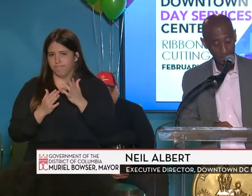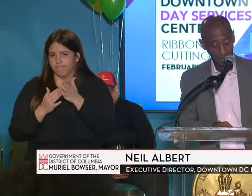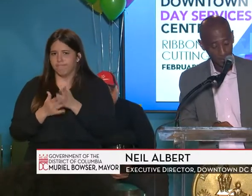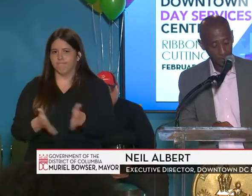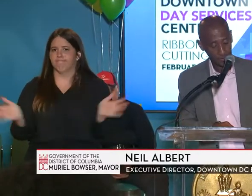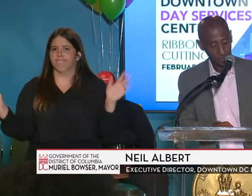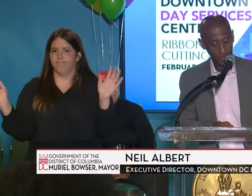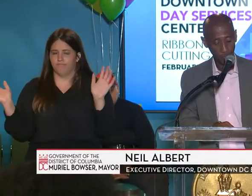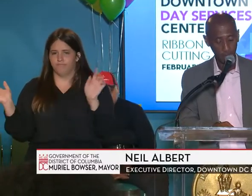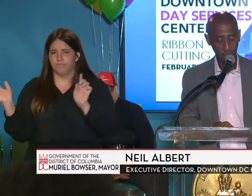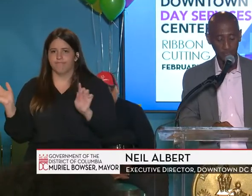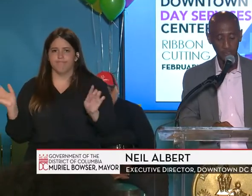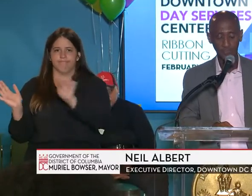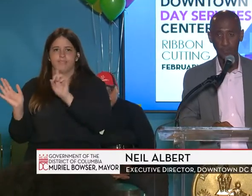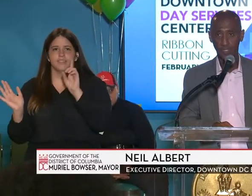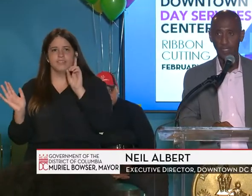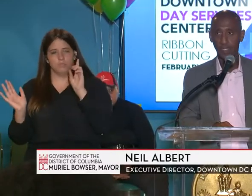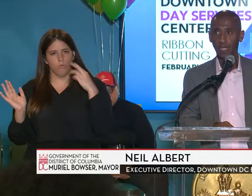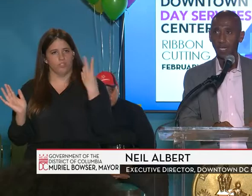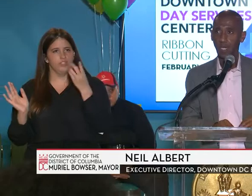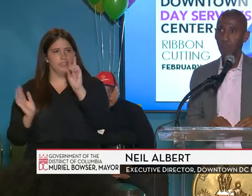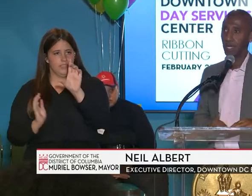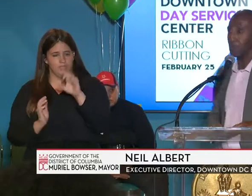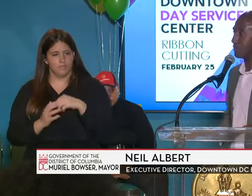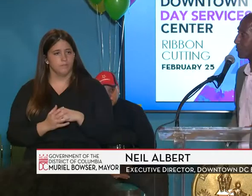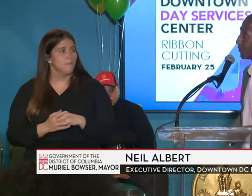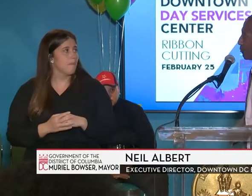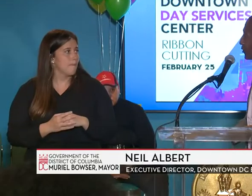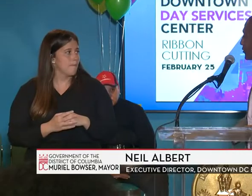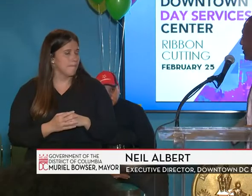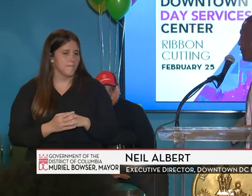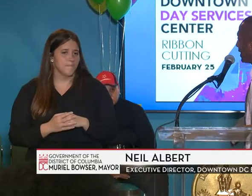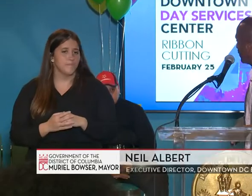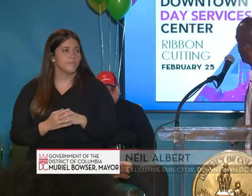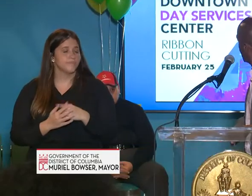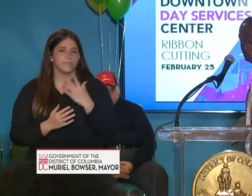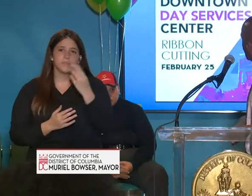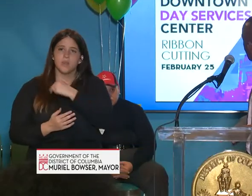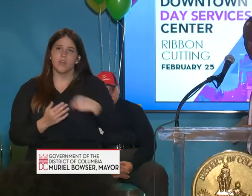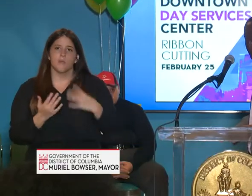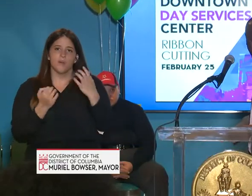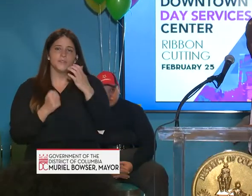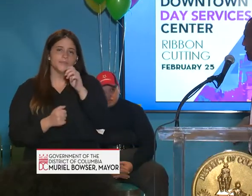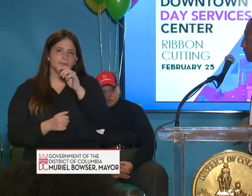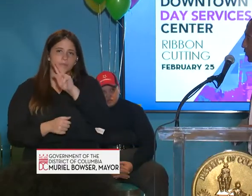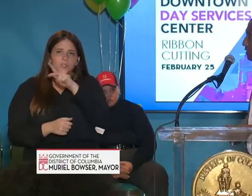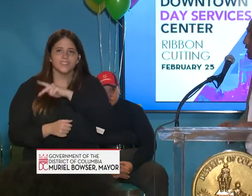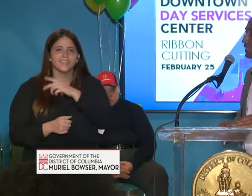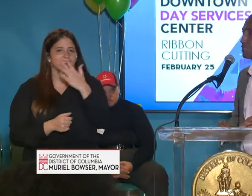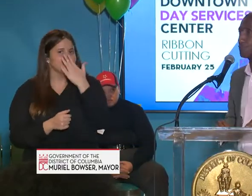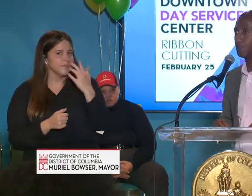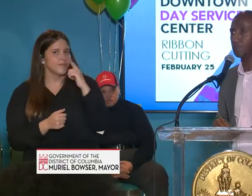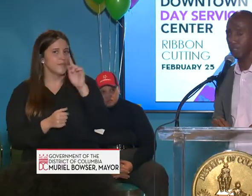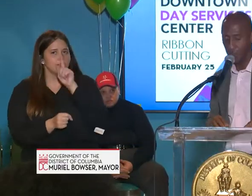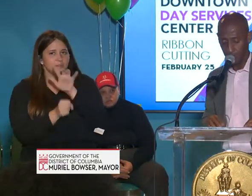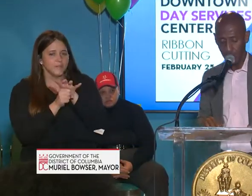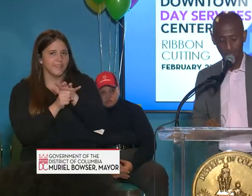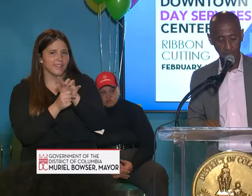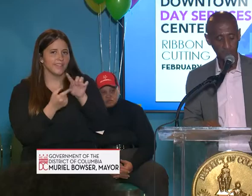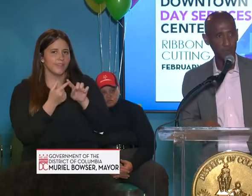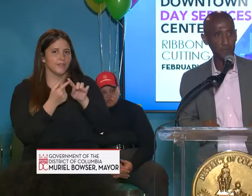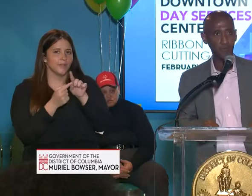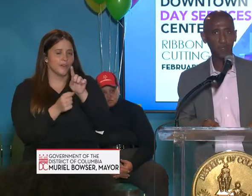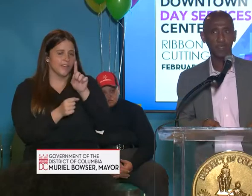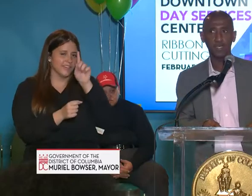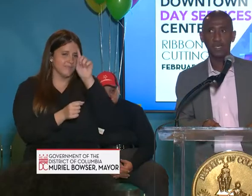across the city of Washington, DC. And Mayor, I want to just personally thank you for your commitment, for your dedication of